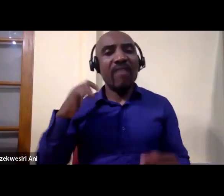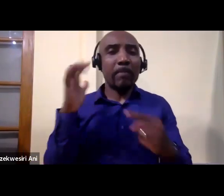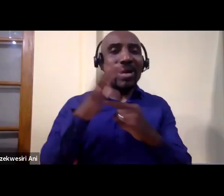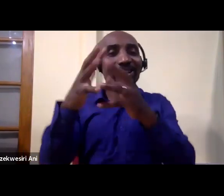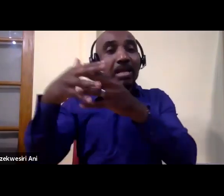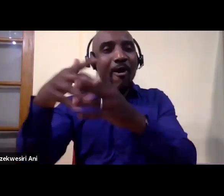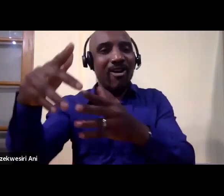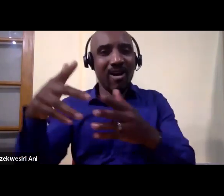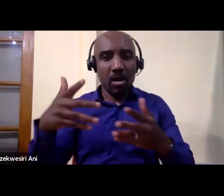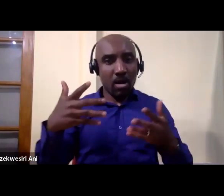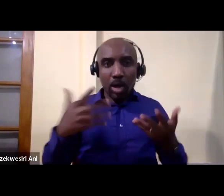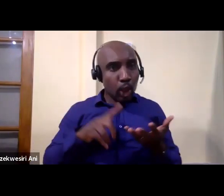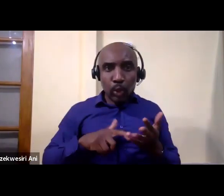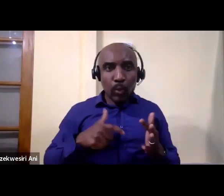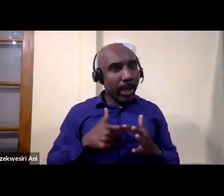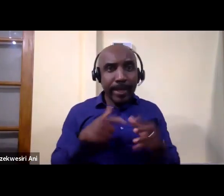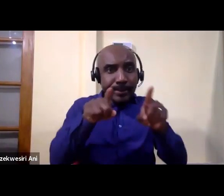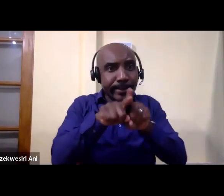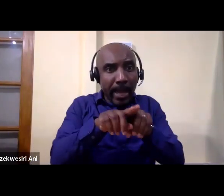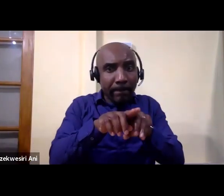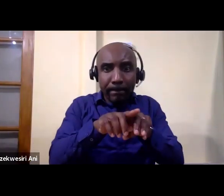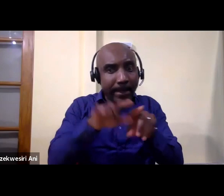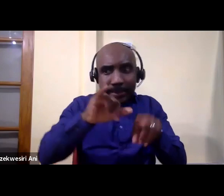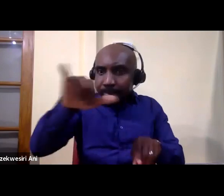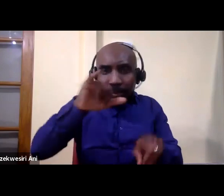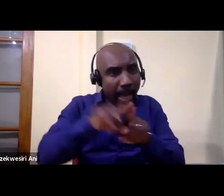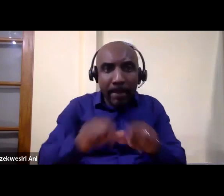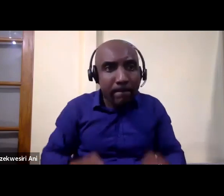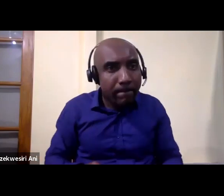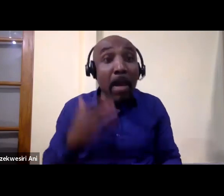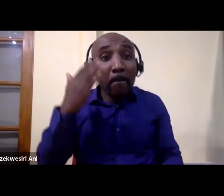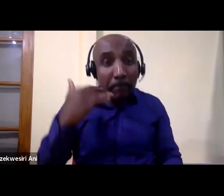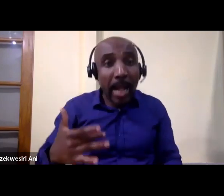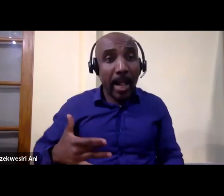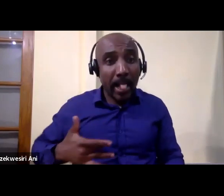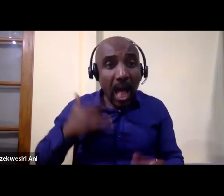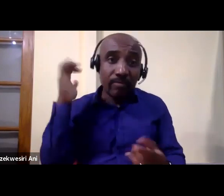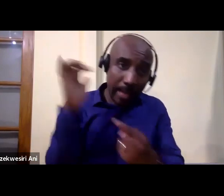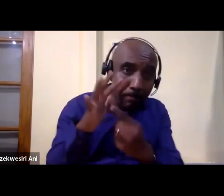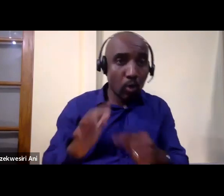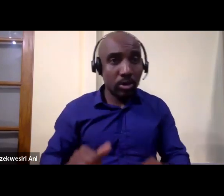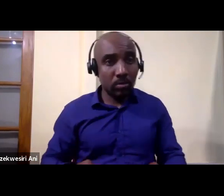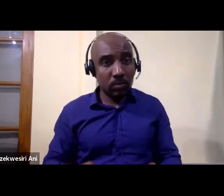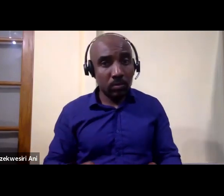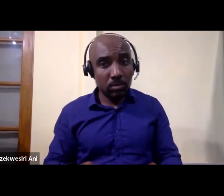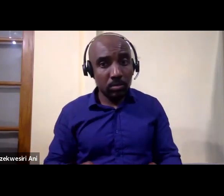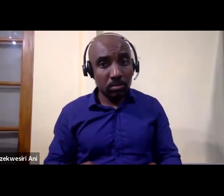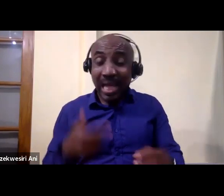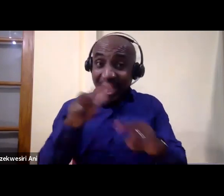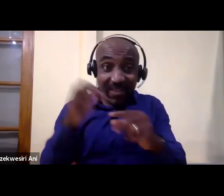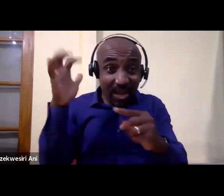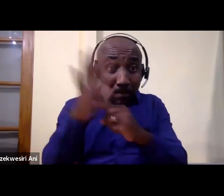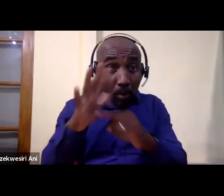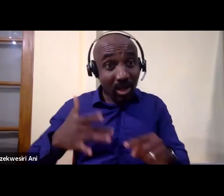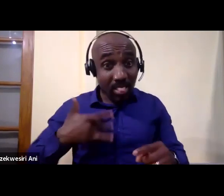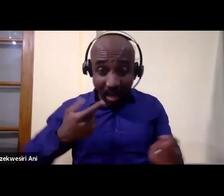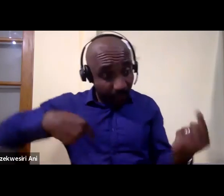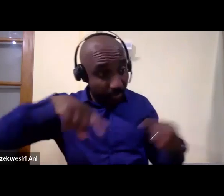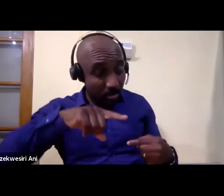numbers. Well, there's the test. Do Black Lives Matter? If they do, then this is something that we